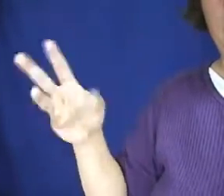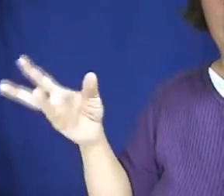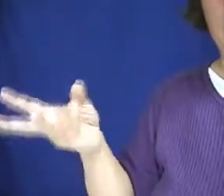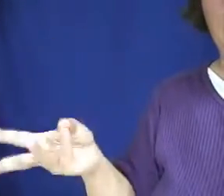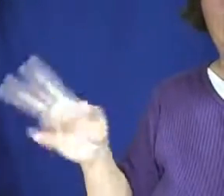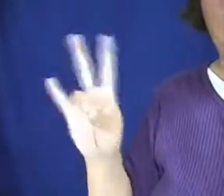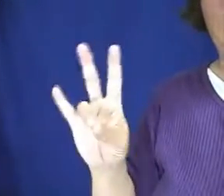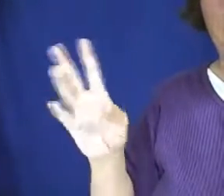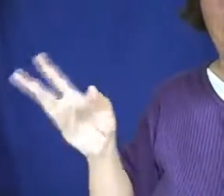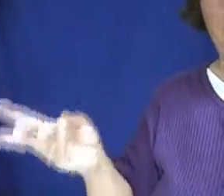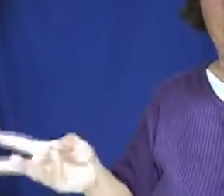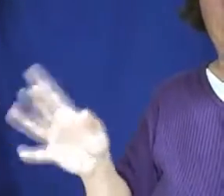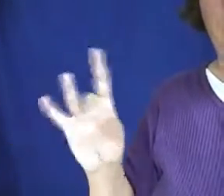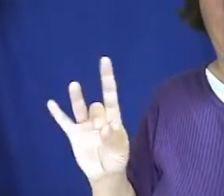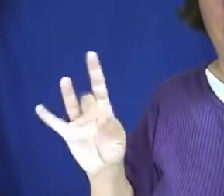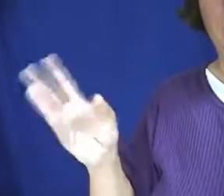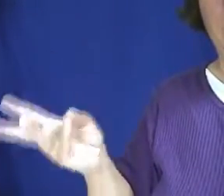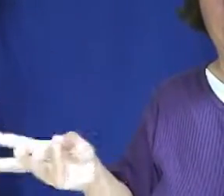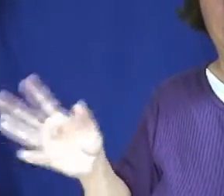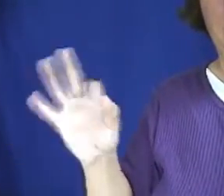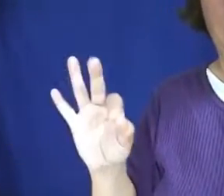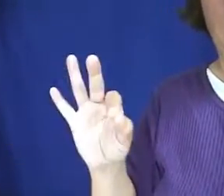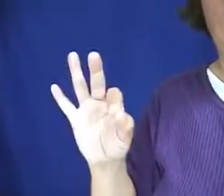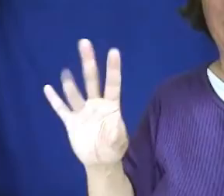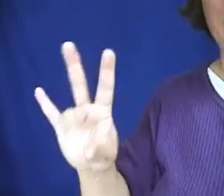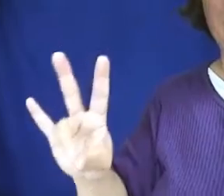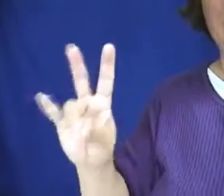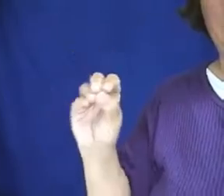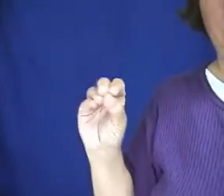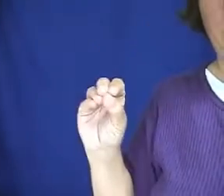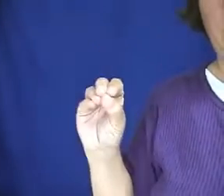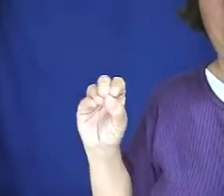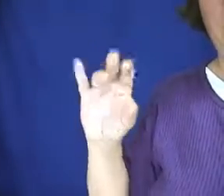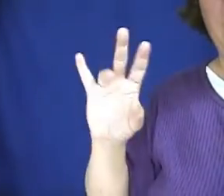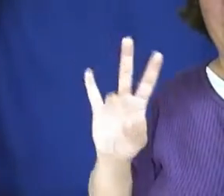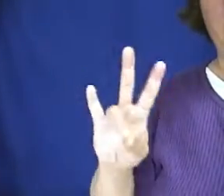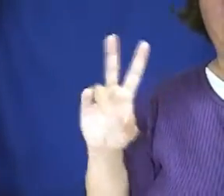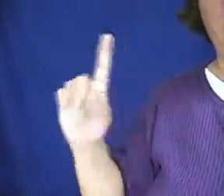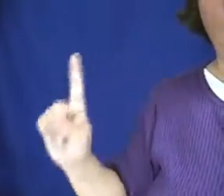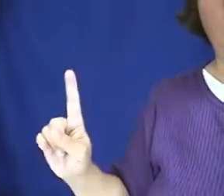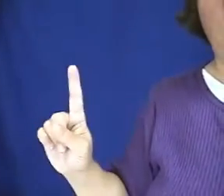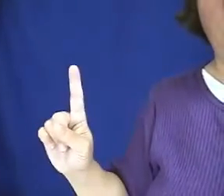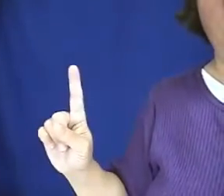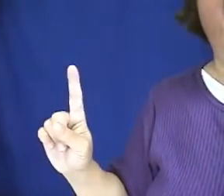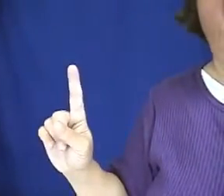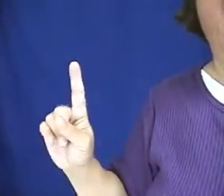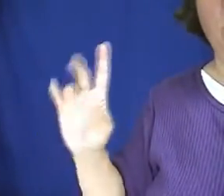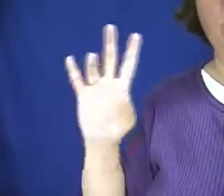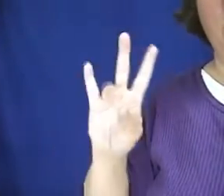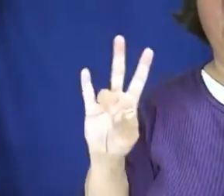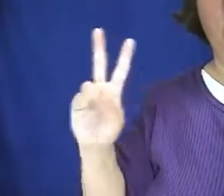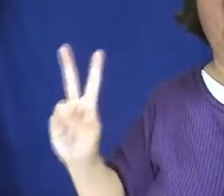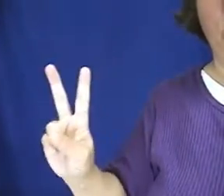66, 67, 68, 69, 70. 71, normal,